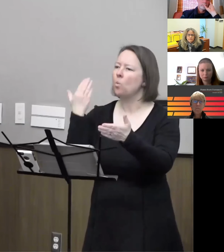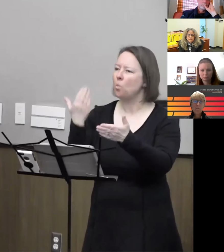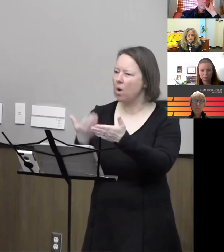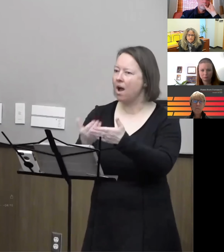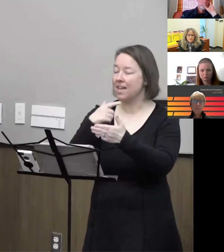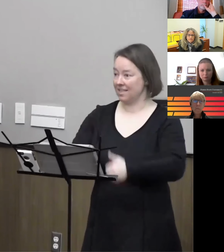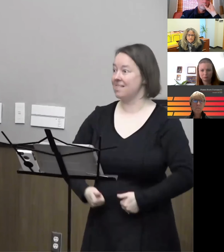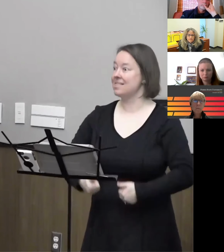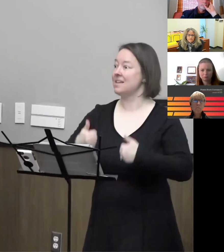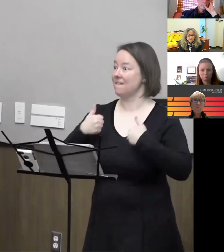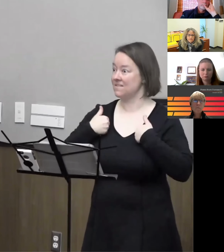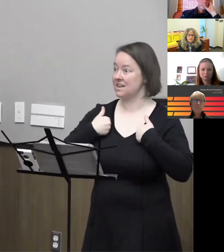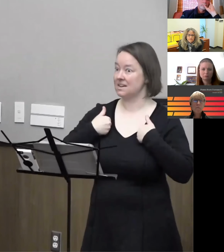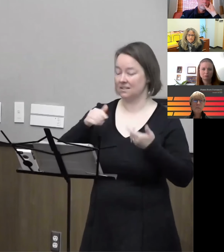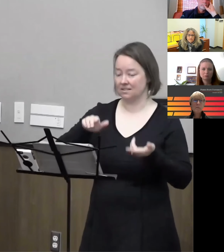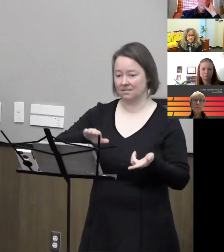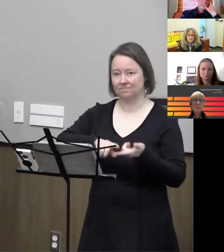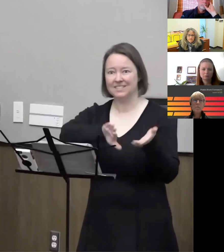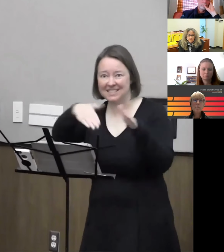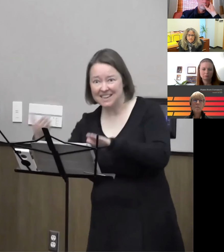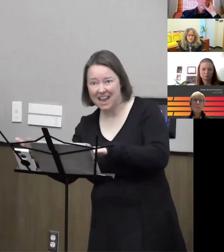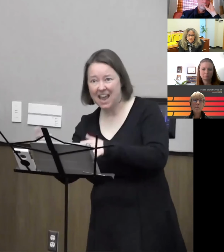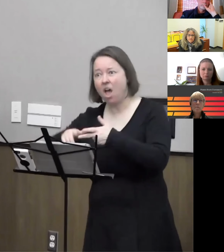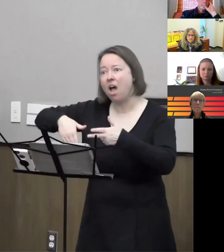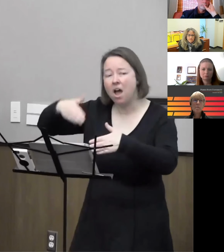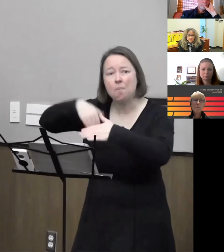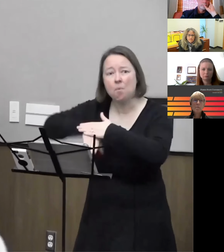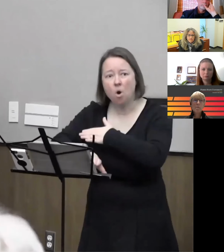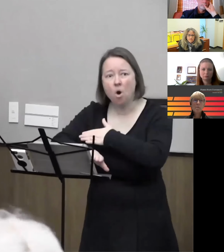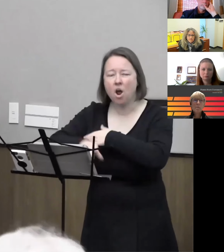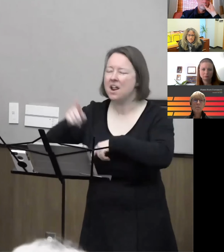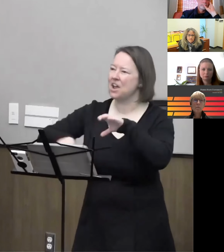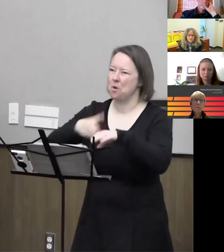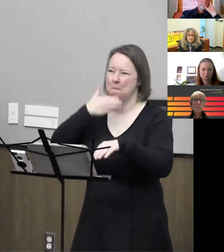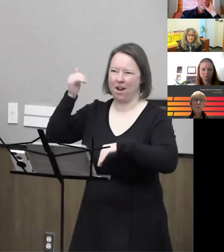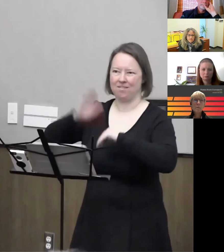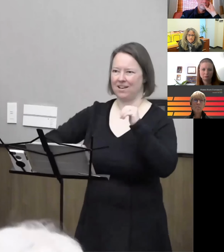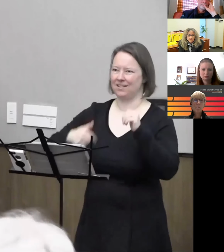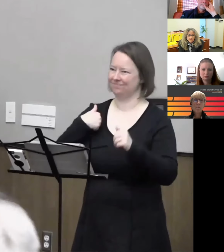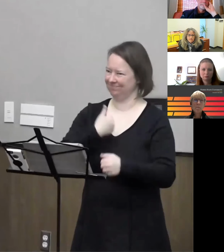living, the dead, or the unborn couldn't do it any better.